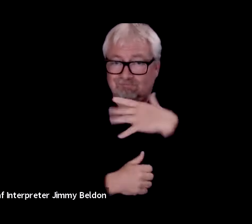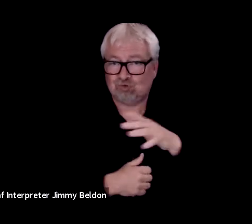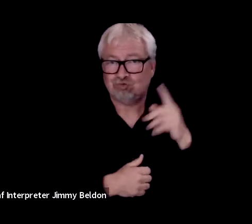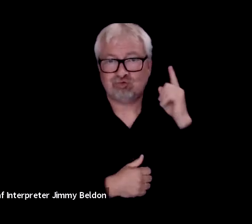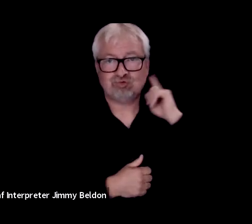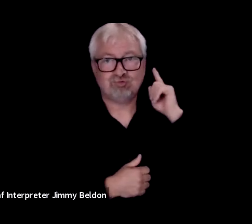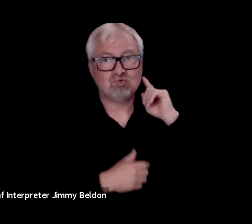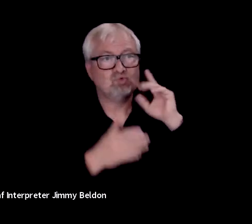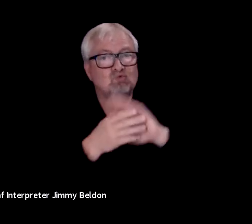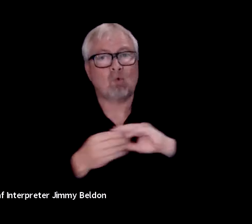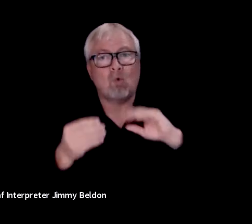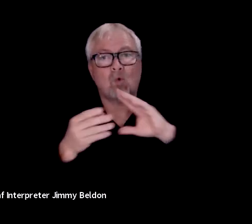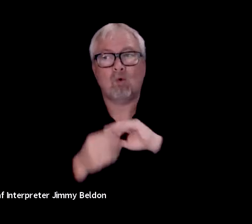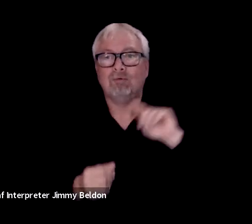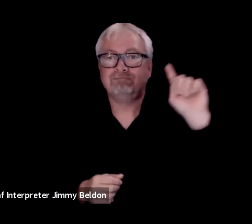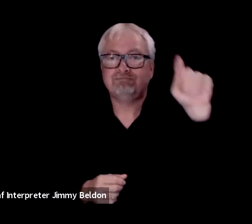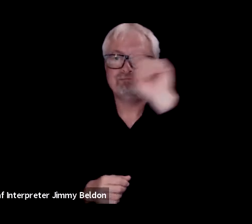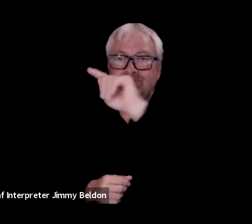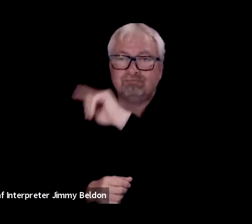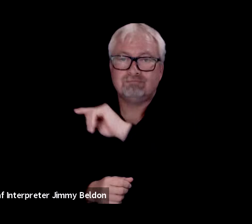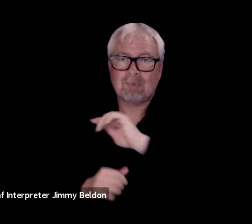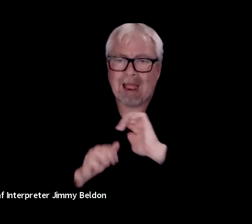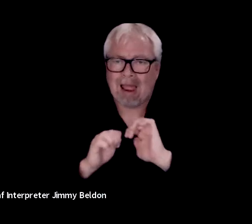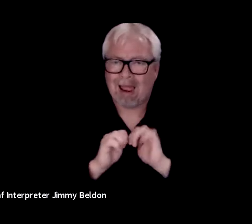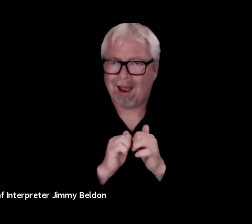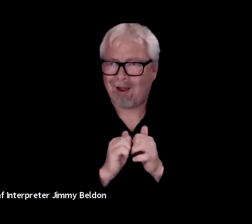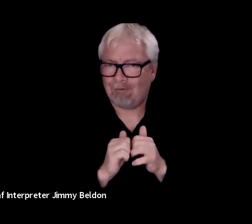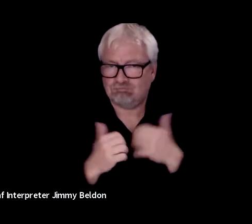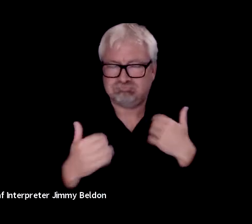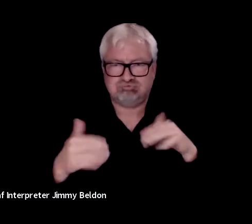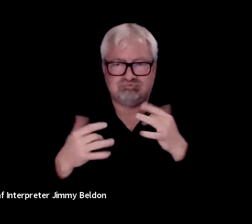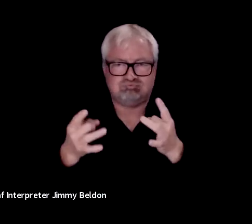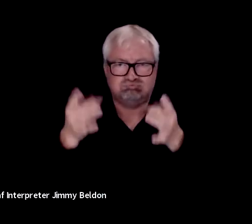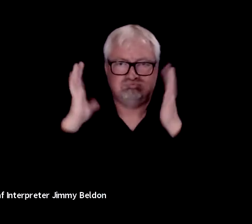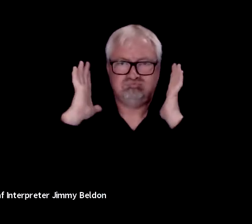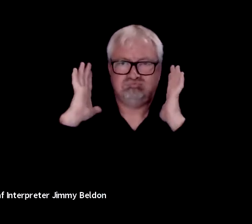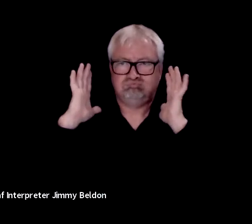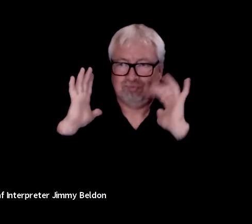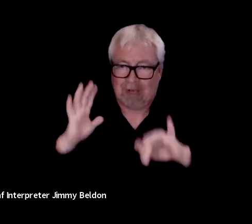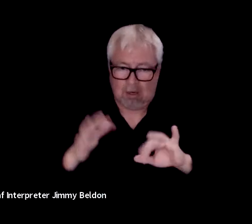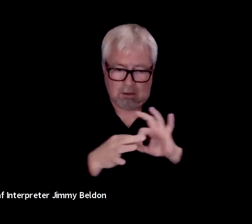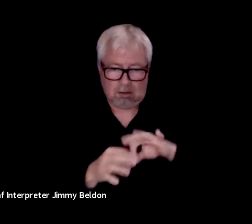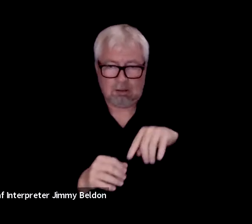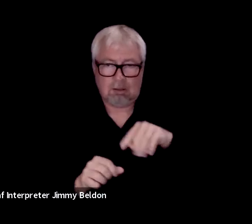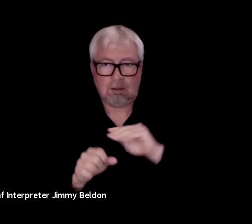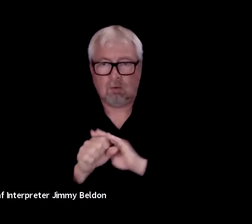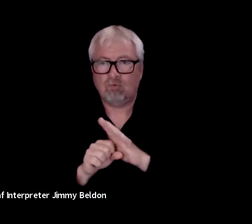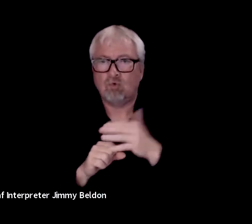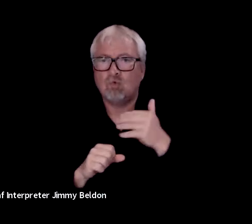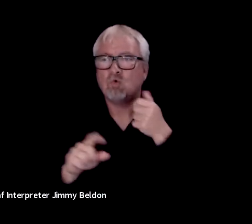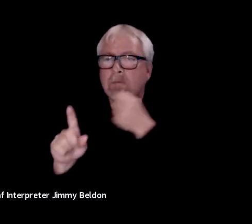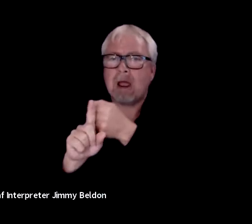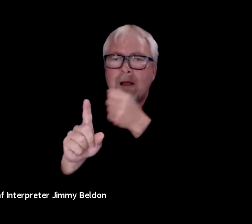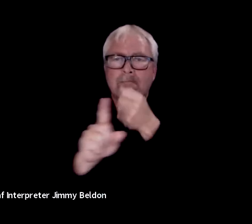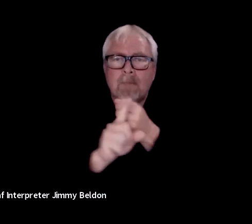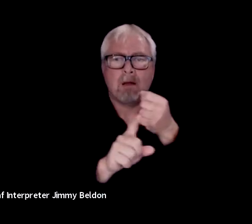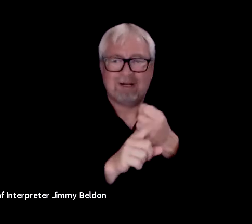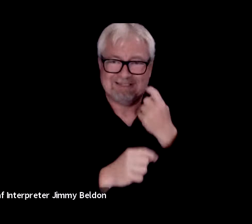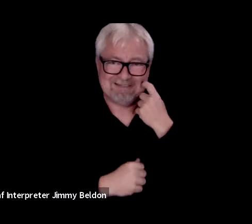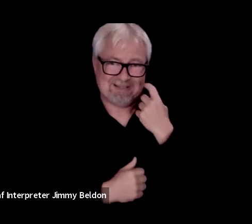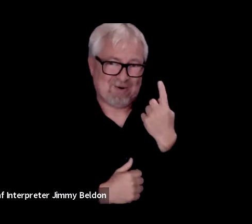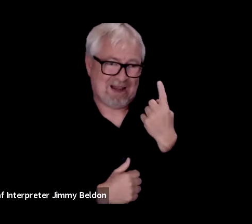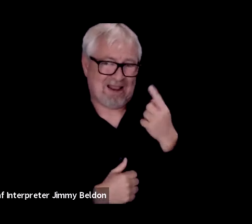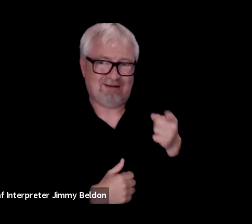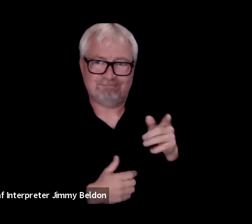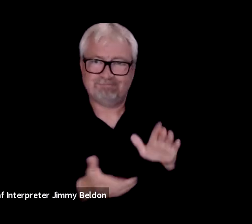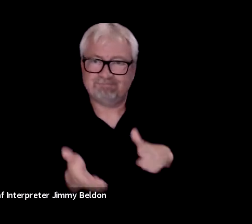case in another state where a breast tragically died after being turned away by hospital after a hospital that was over capacity due